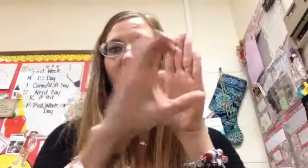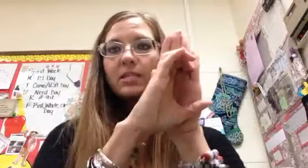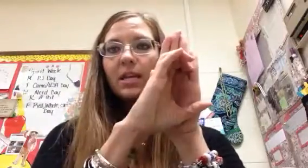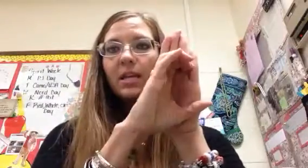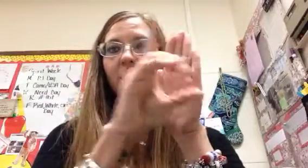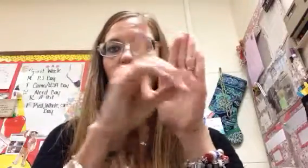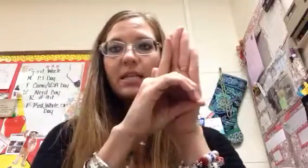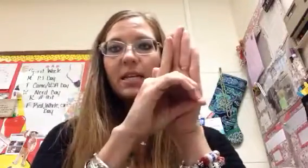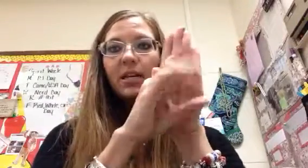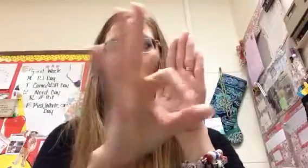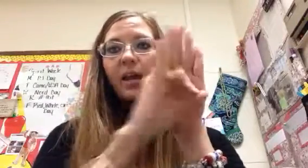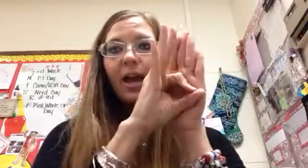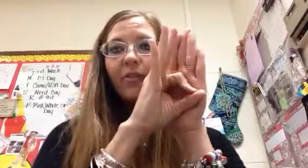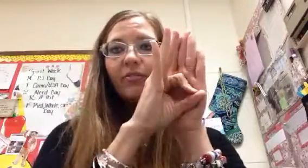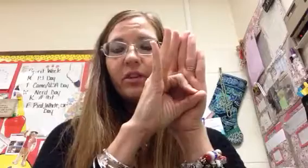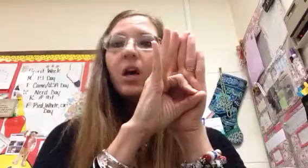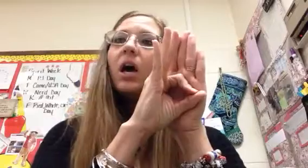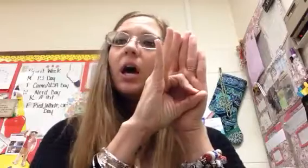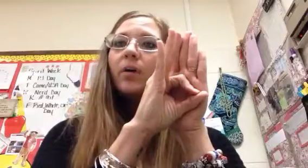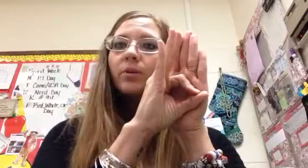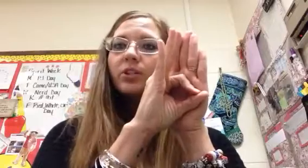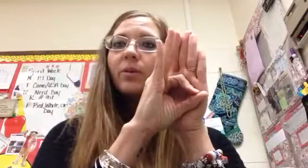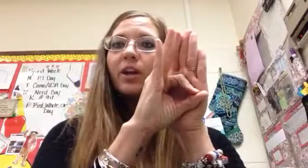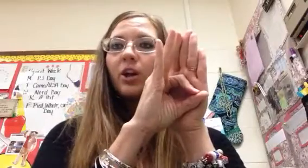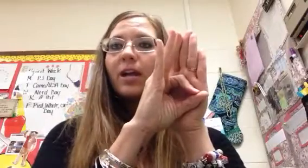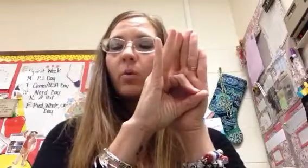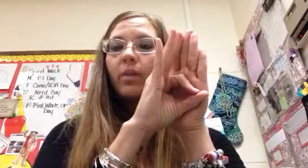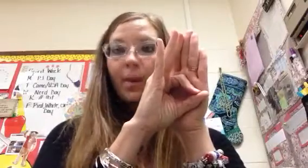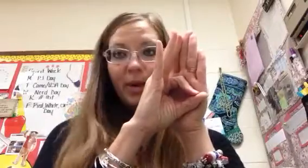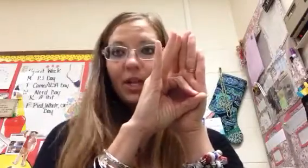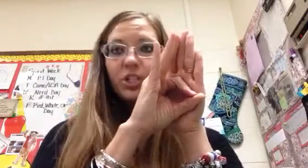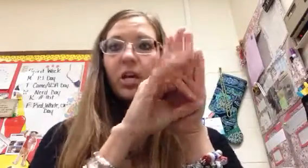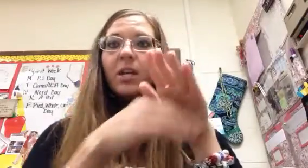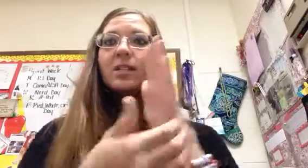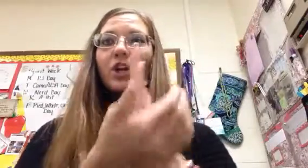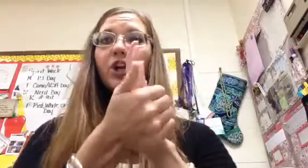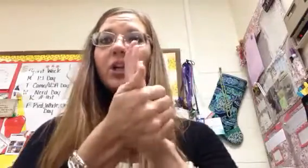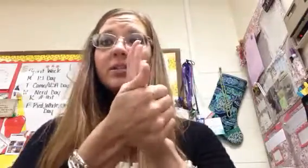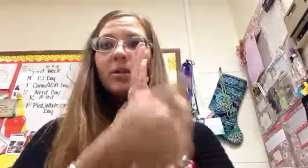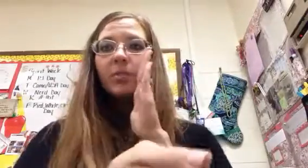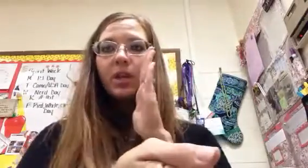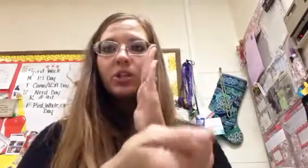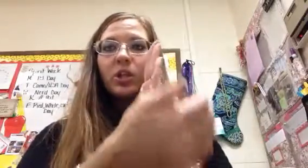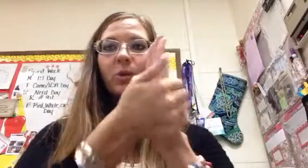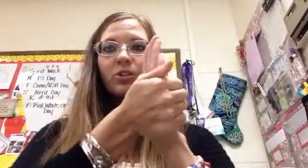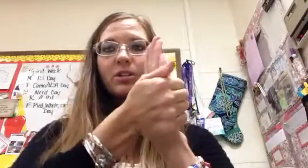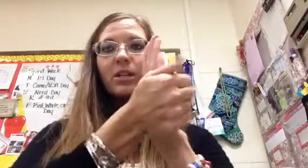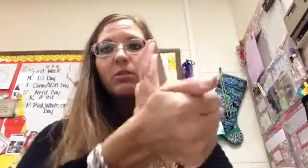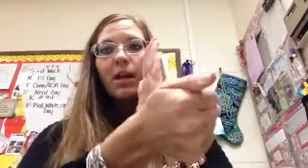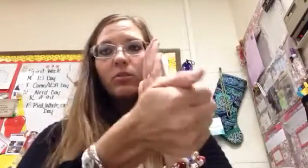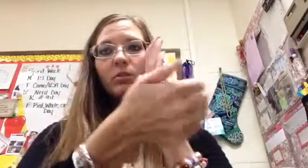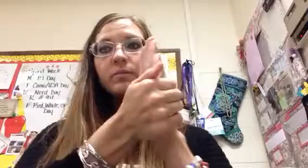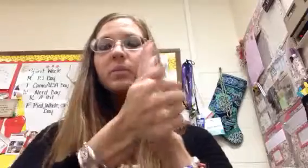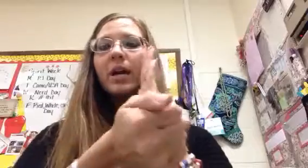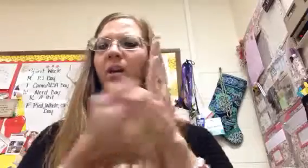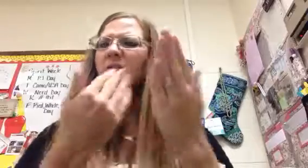C, D, F, you're showing that grade on that page. Say you're good at something, you're showing your skill level. You don't